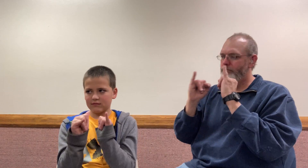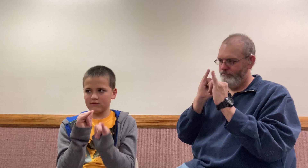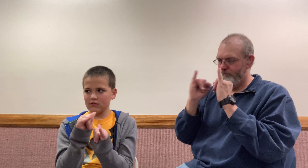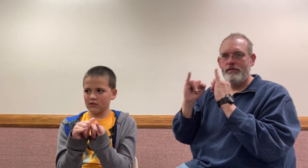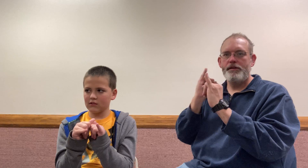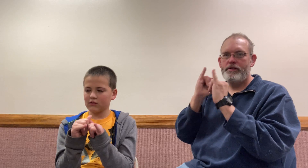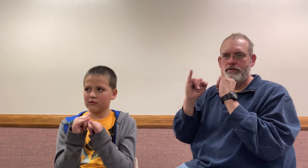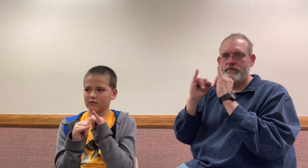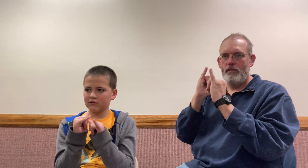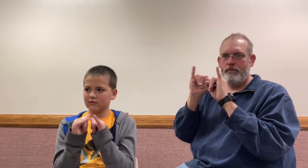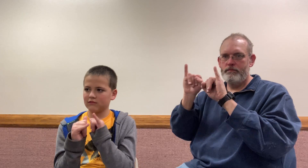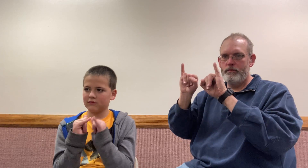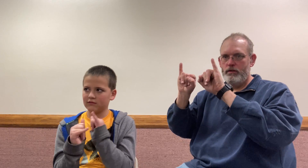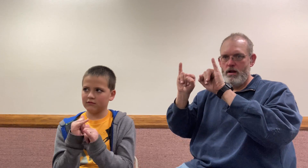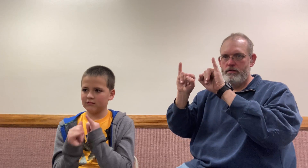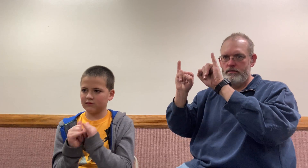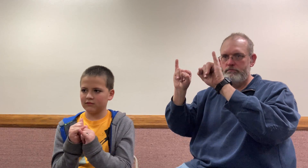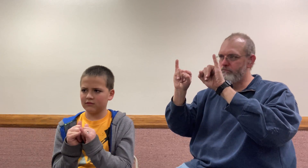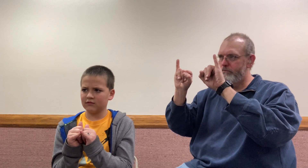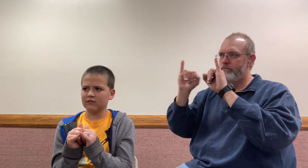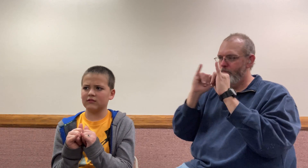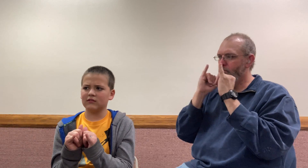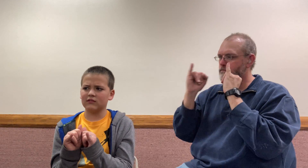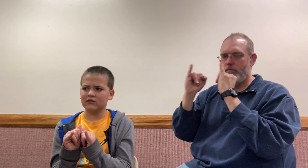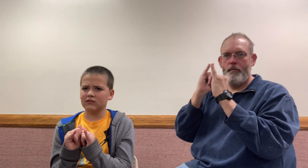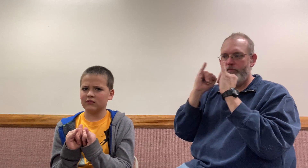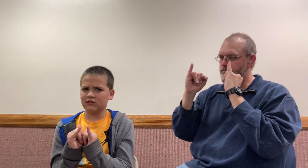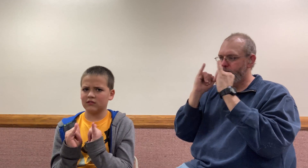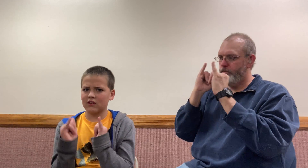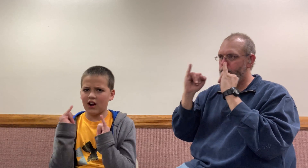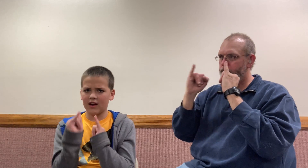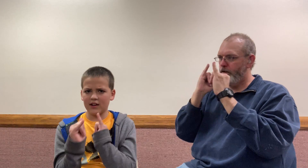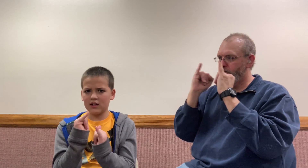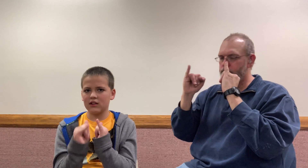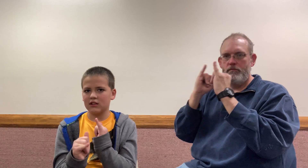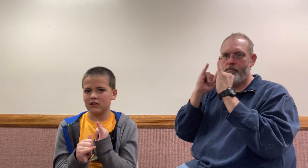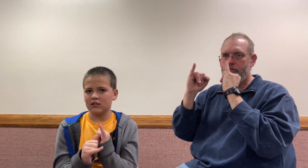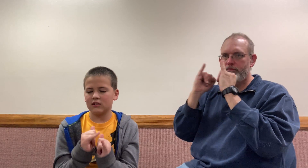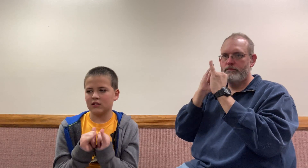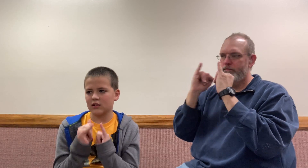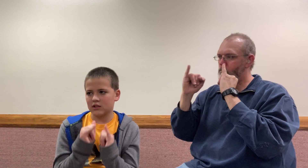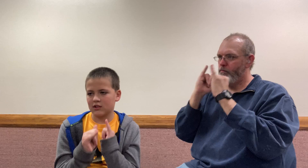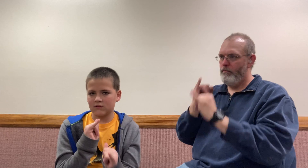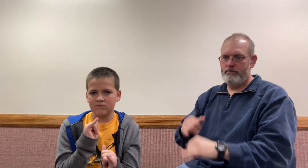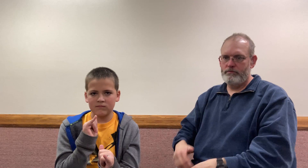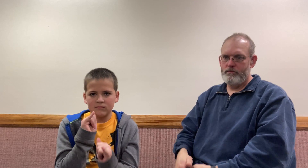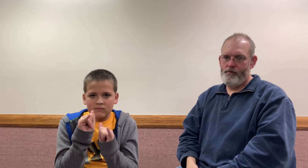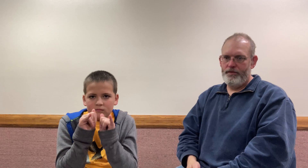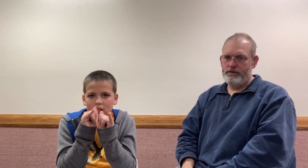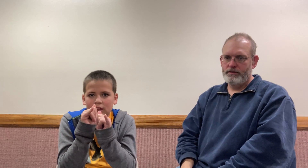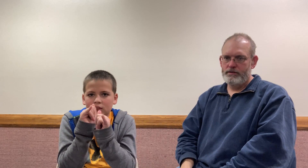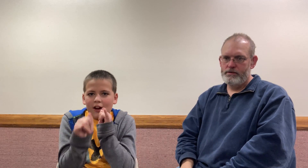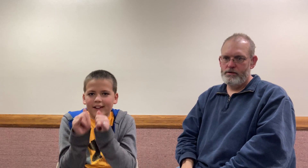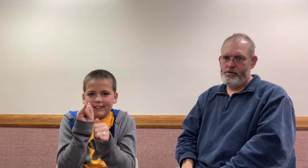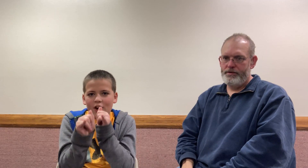So why do we do that? What's the shape? I. I. And interview is those two people coming together to